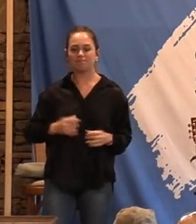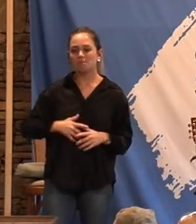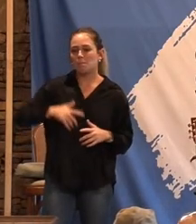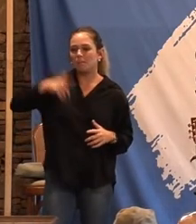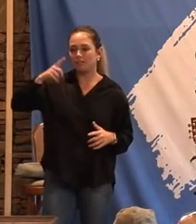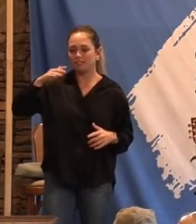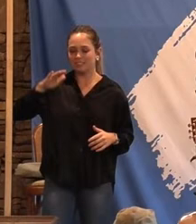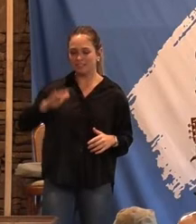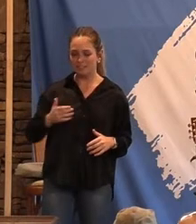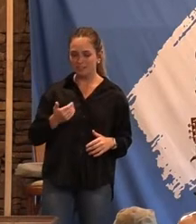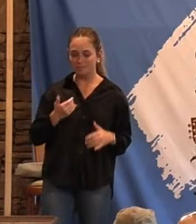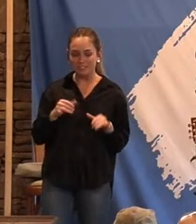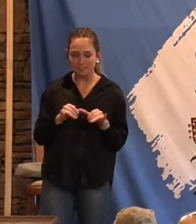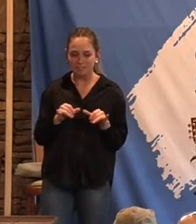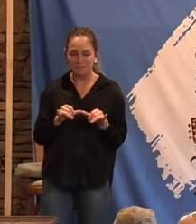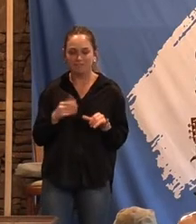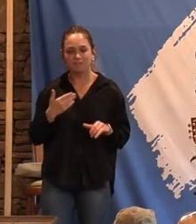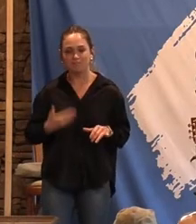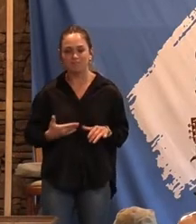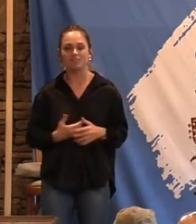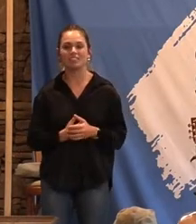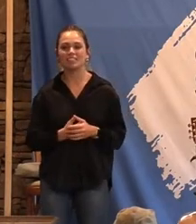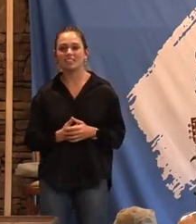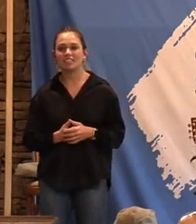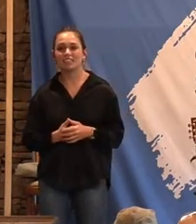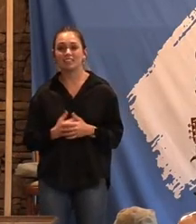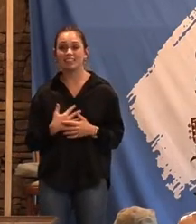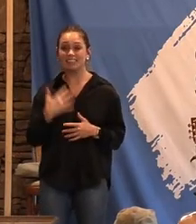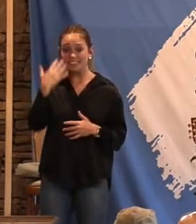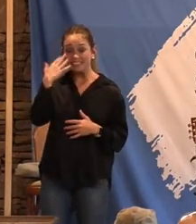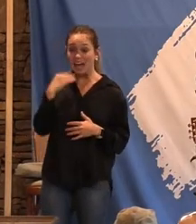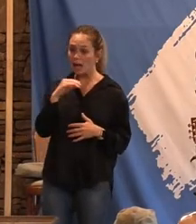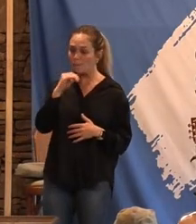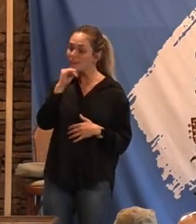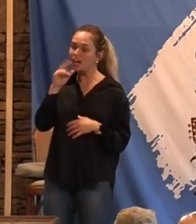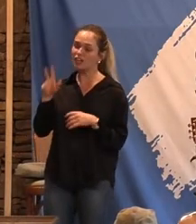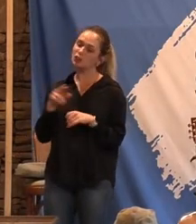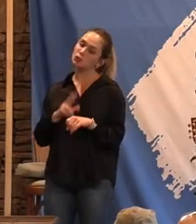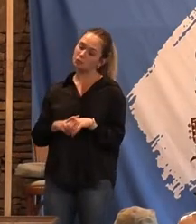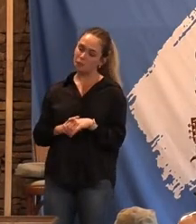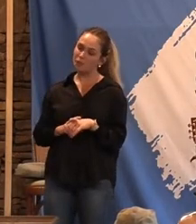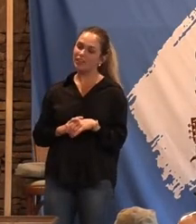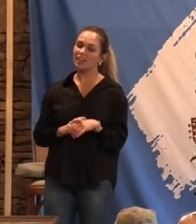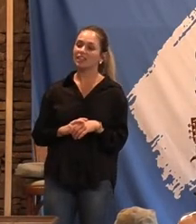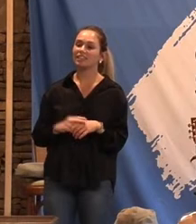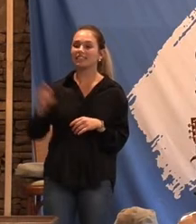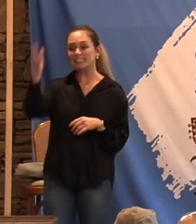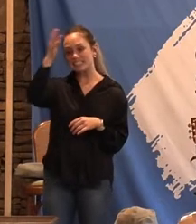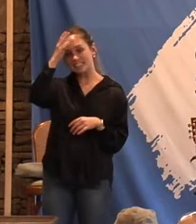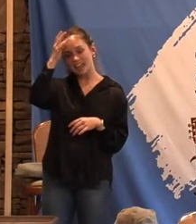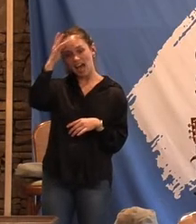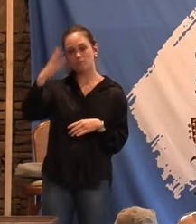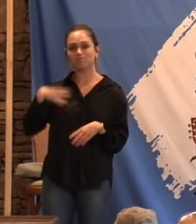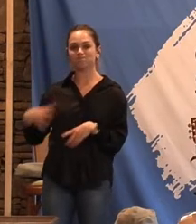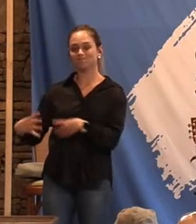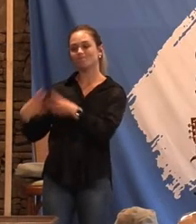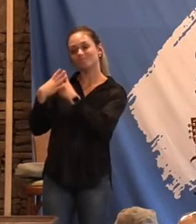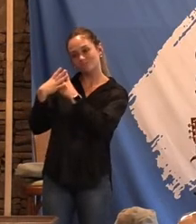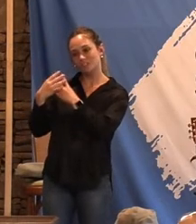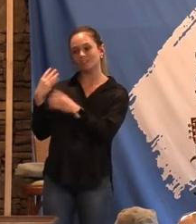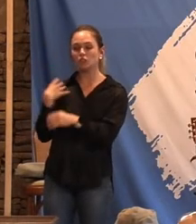was. Johnny's story was a sad but not unusual one. His dad was in state prison on